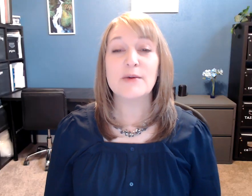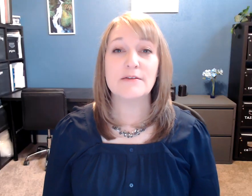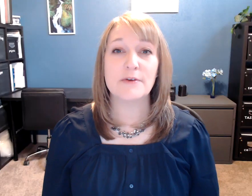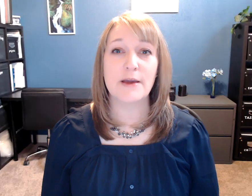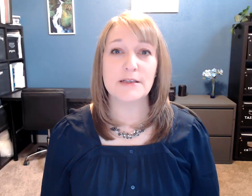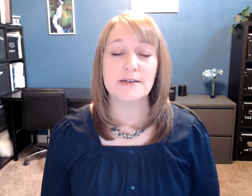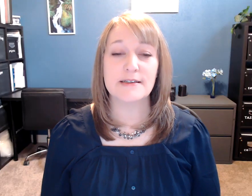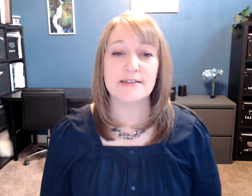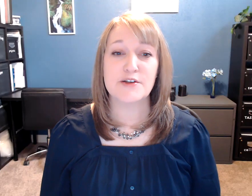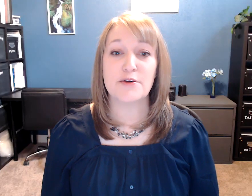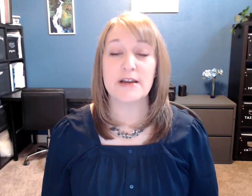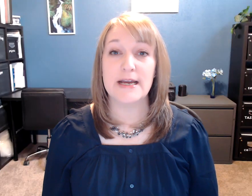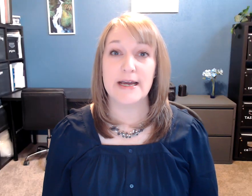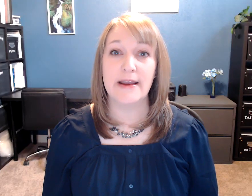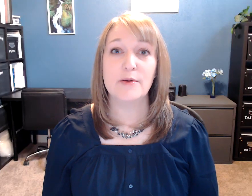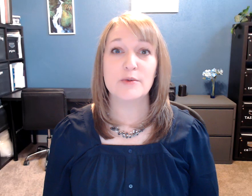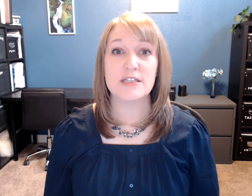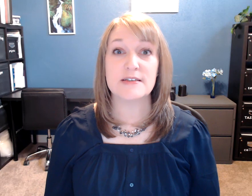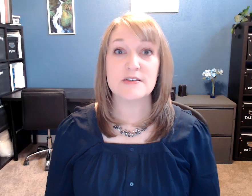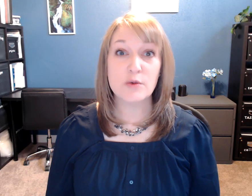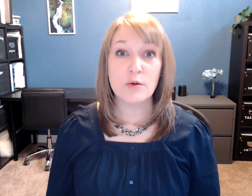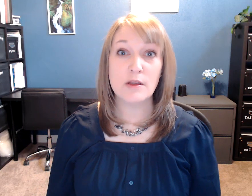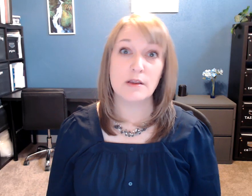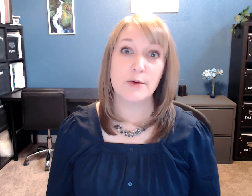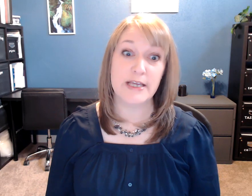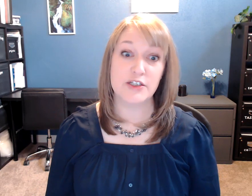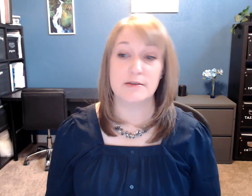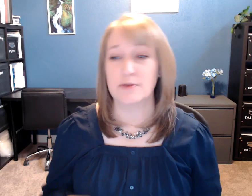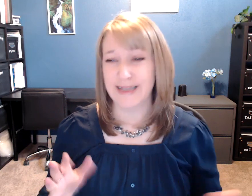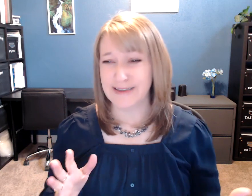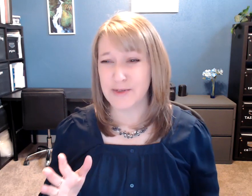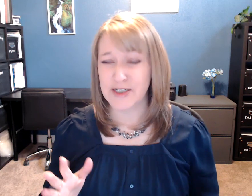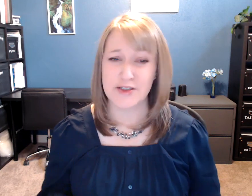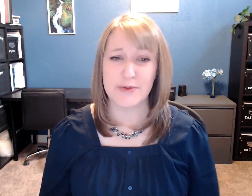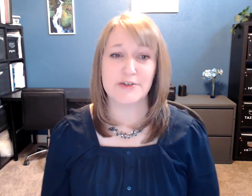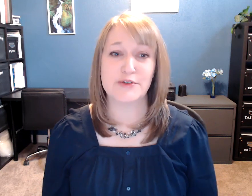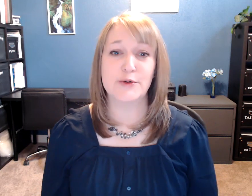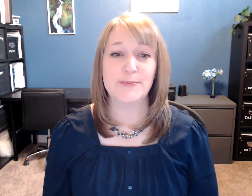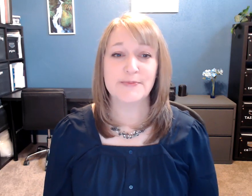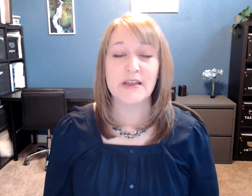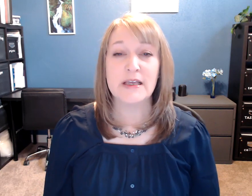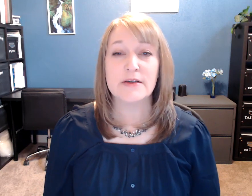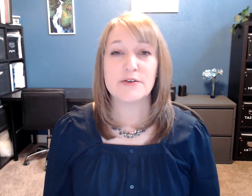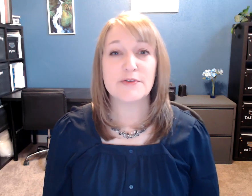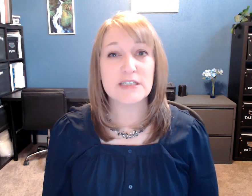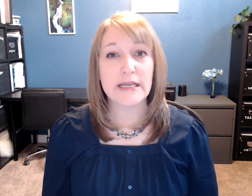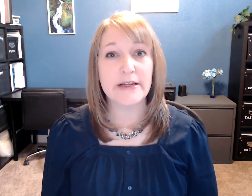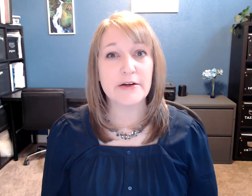Here we have vocabulary list 39, which is school locations, or like locations around a school. So the first sign here